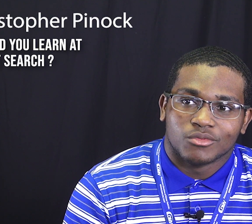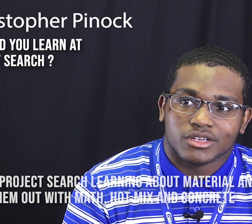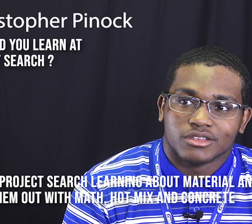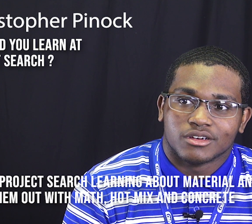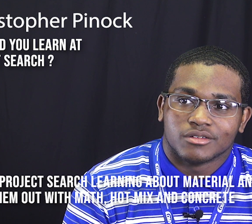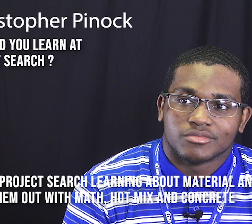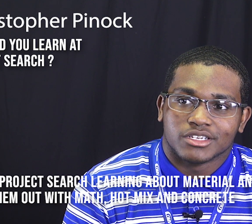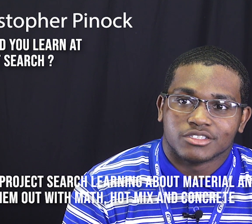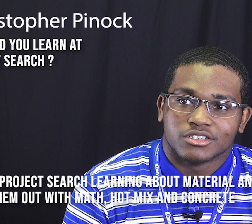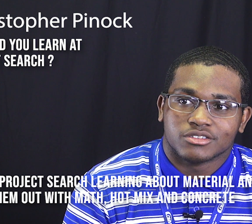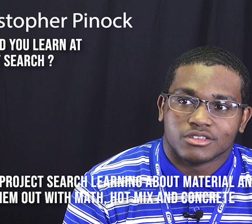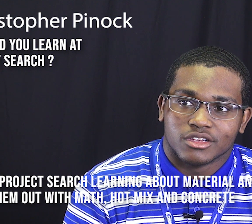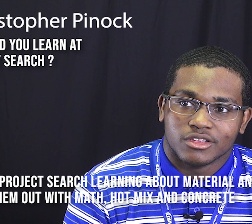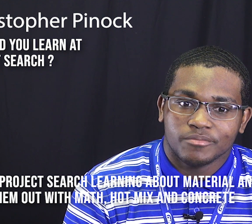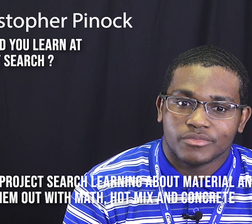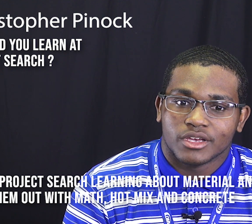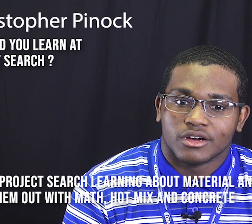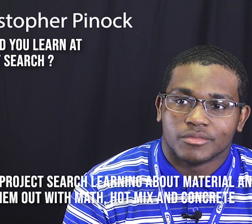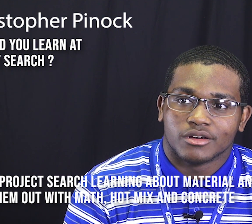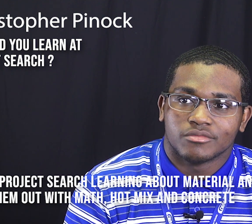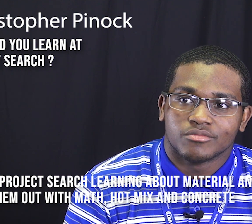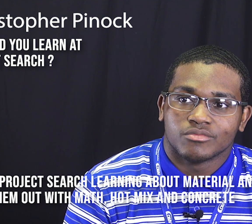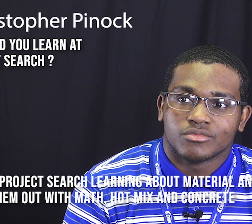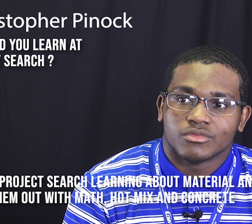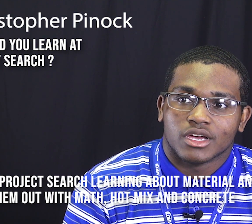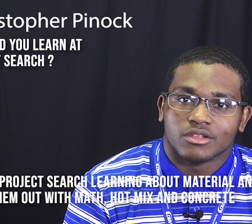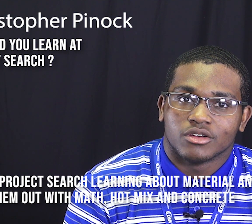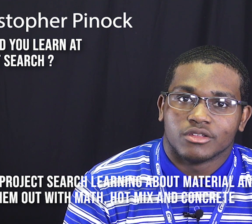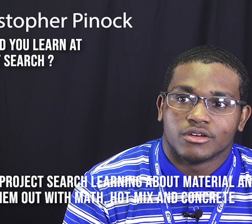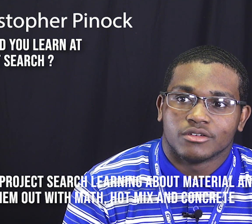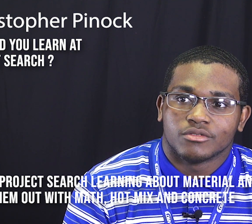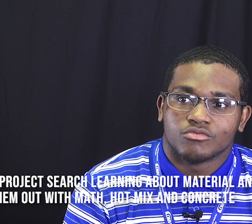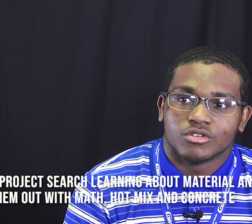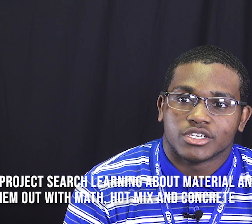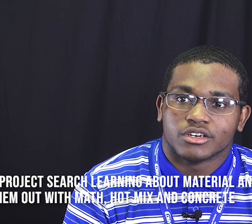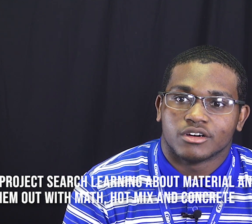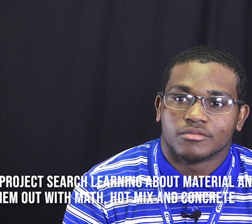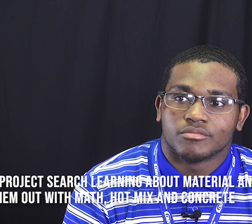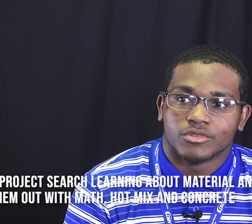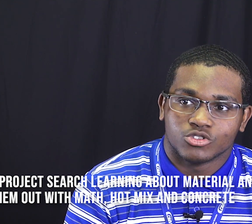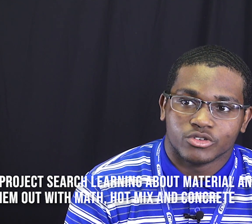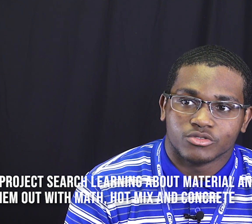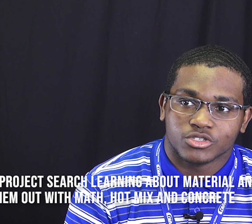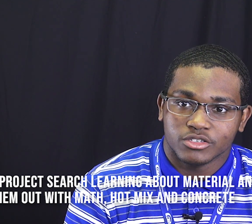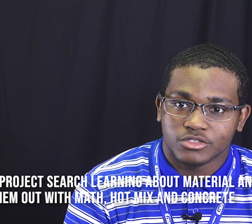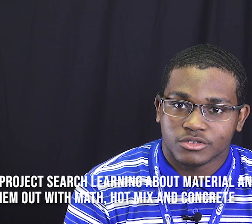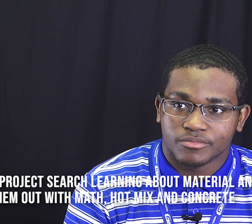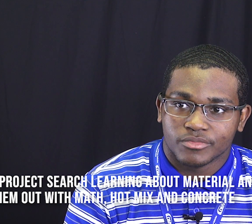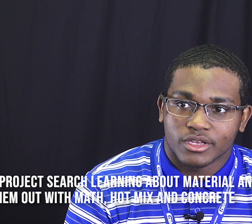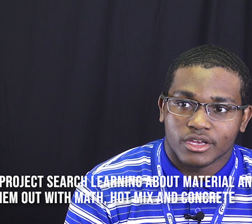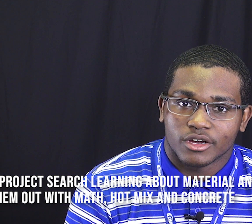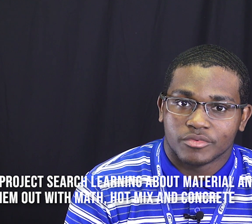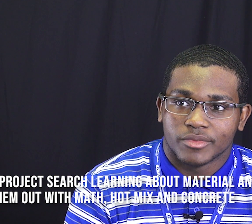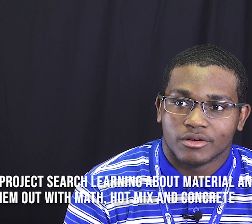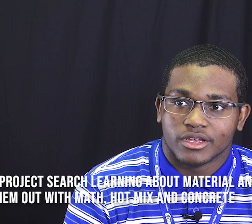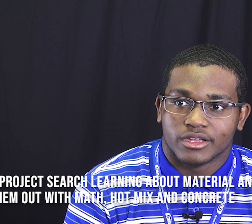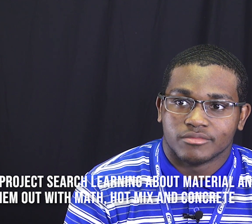Working the project search learning, I learned to rotate material search, help them out, and